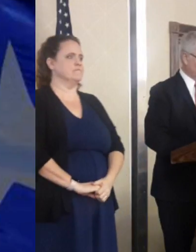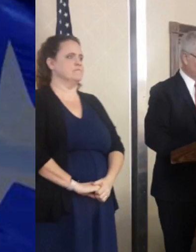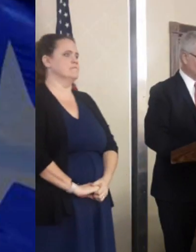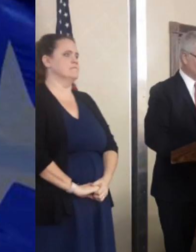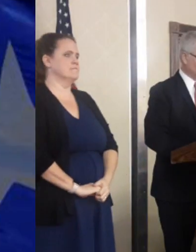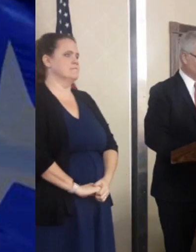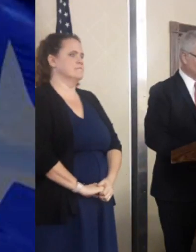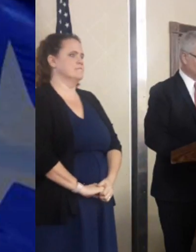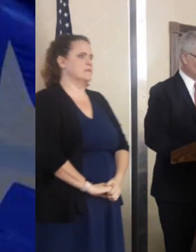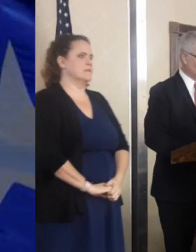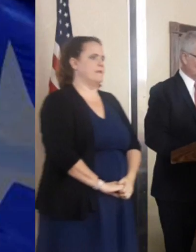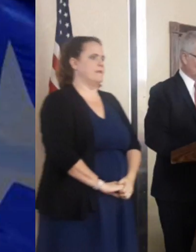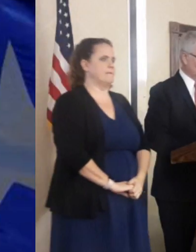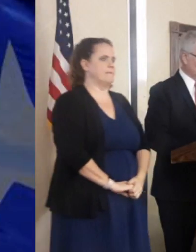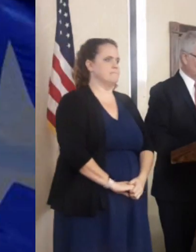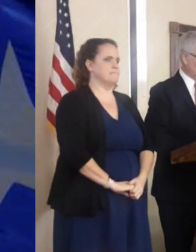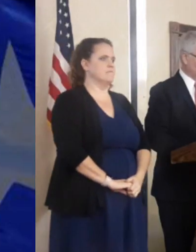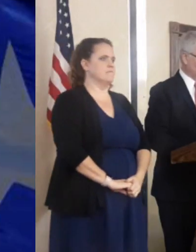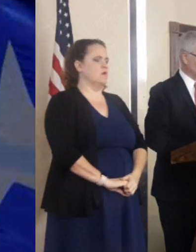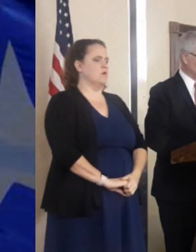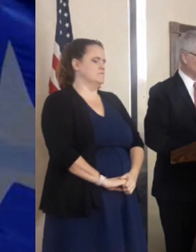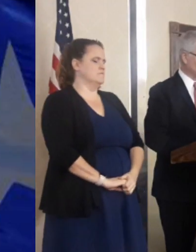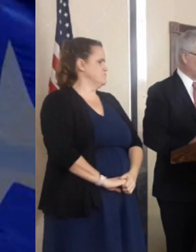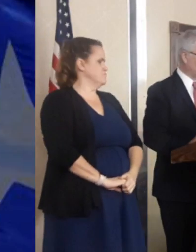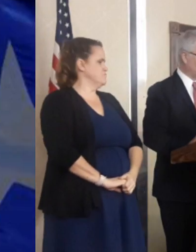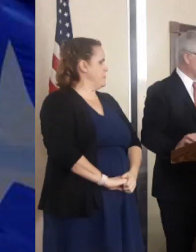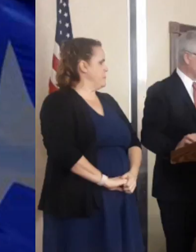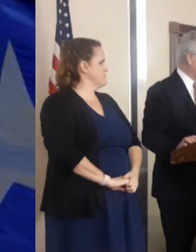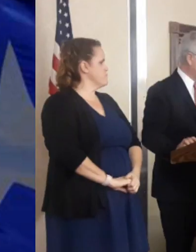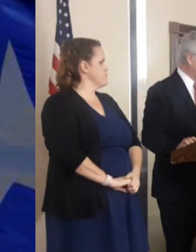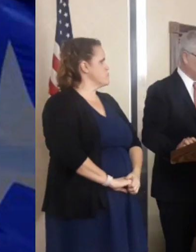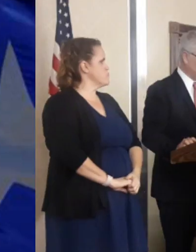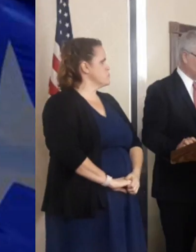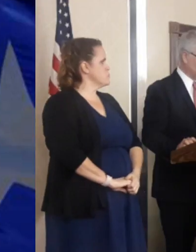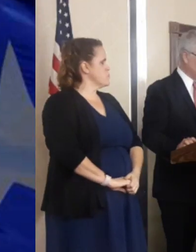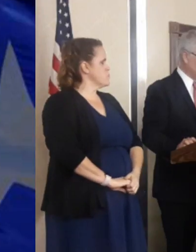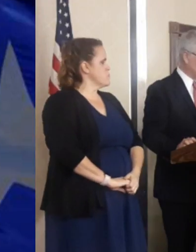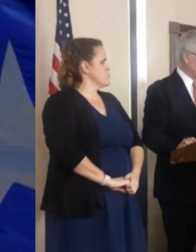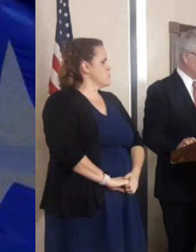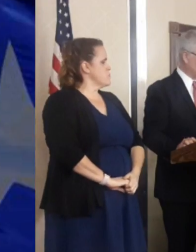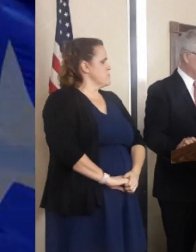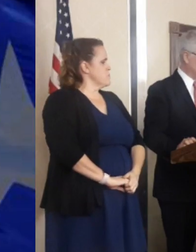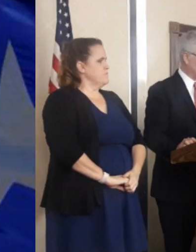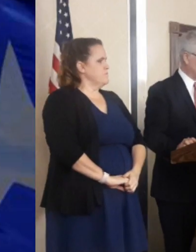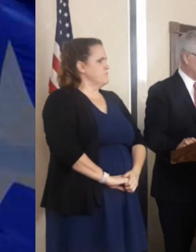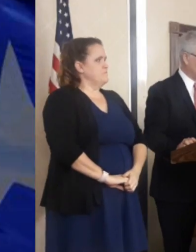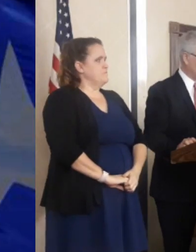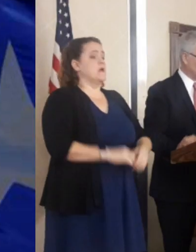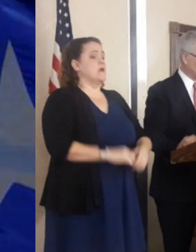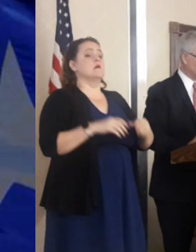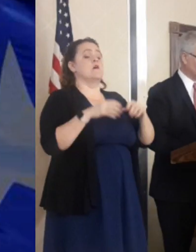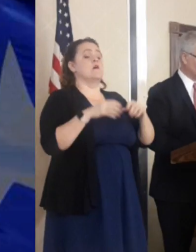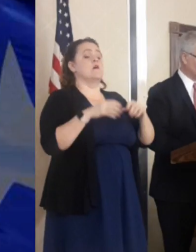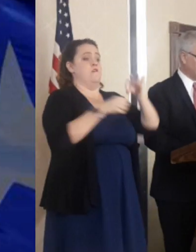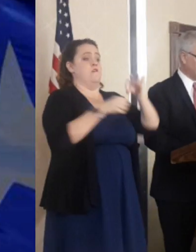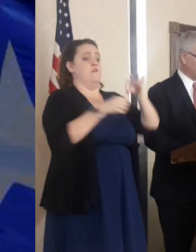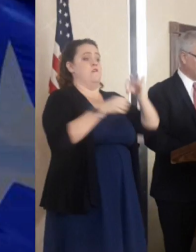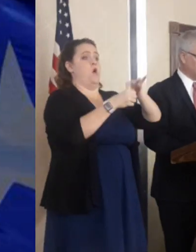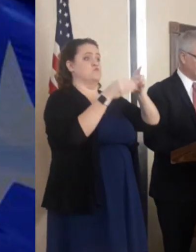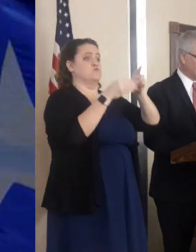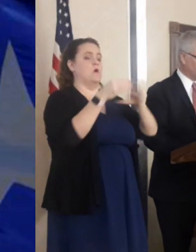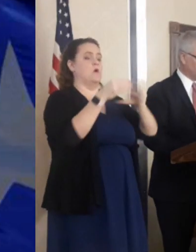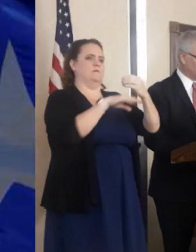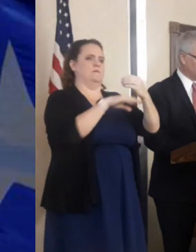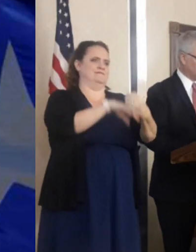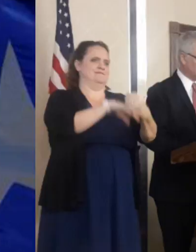Votes. The result of the vote, including names of SREC members, shall be displayed or projected during and until the end of the